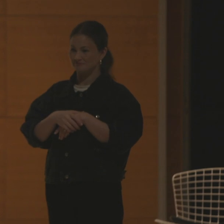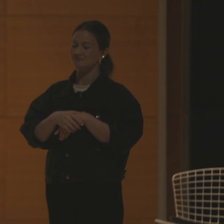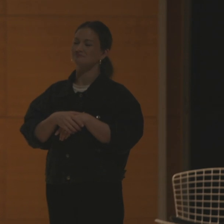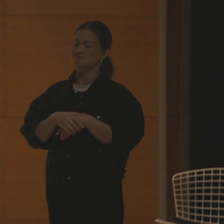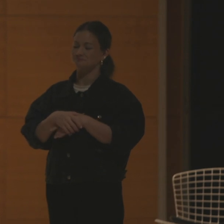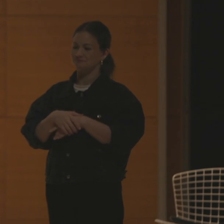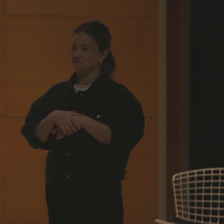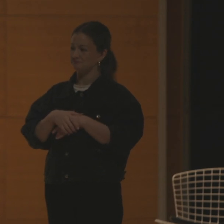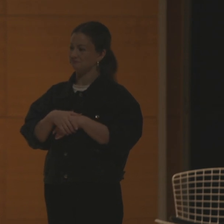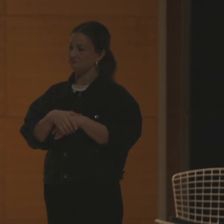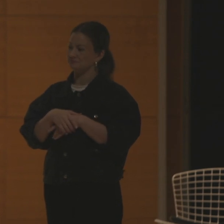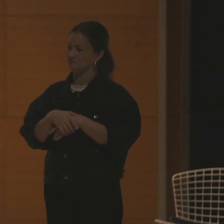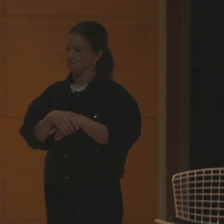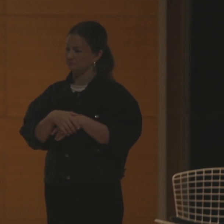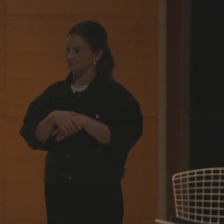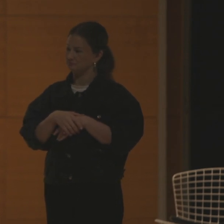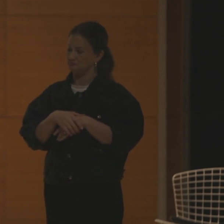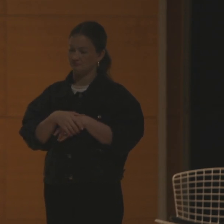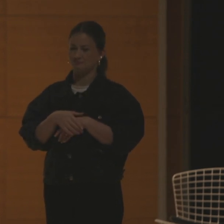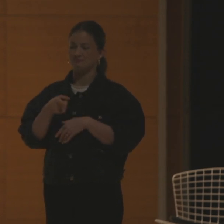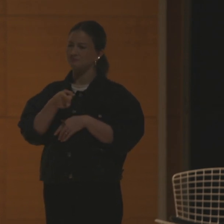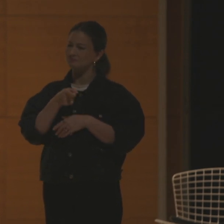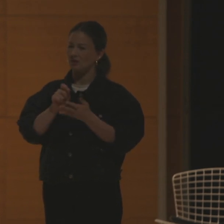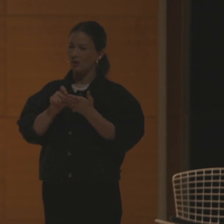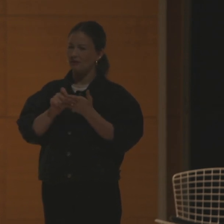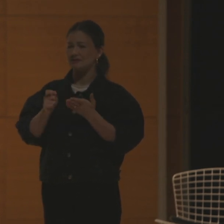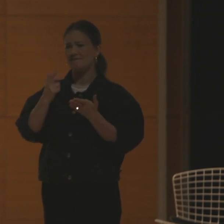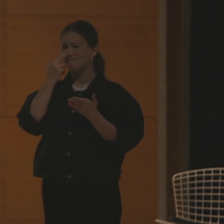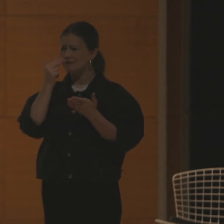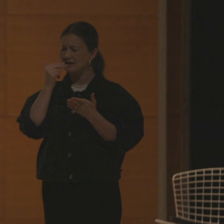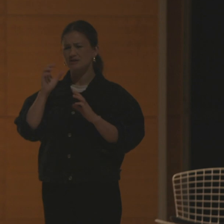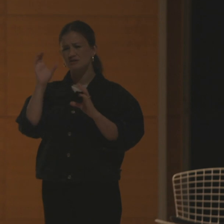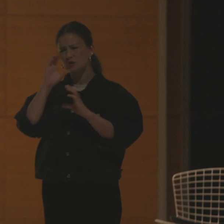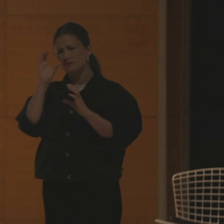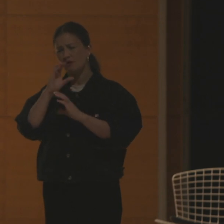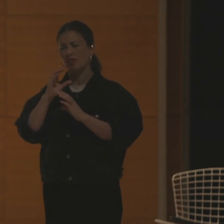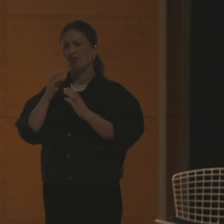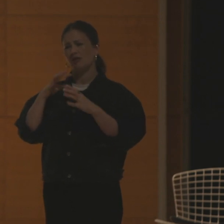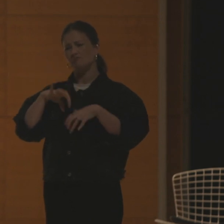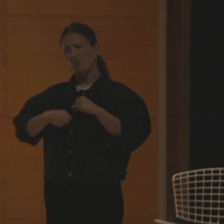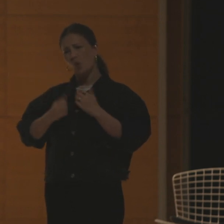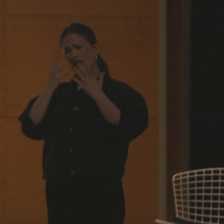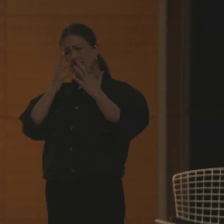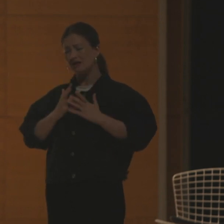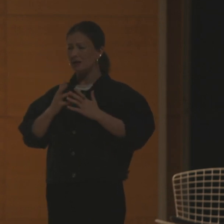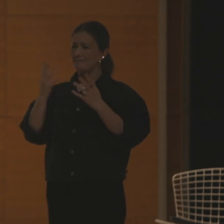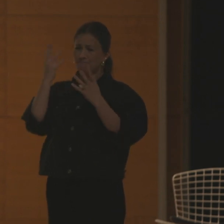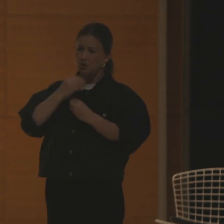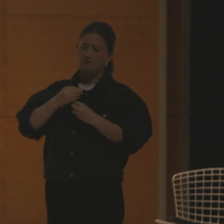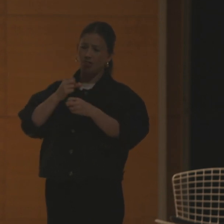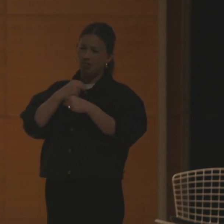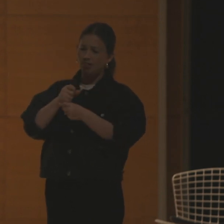reading. By turns funny and charming and searching and mournful, Holding Pattern is a lively and gorgeously crafted portrait of a